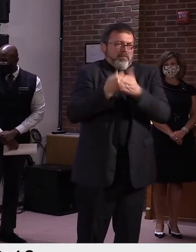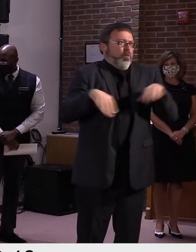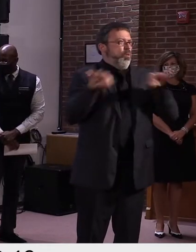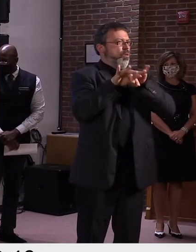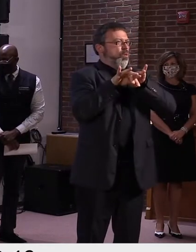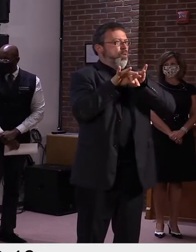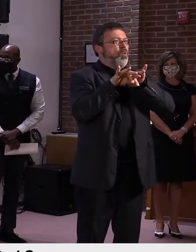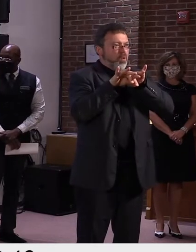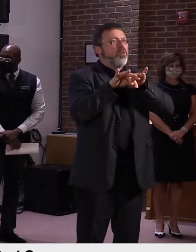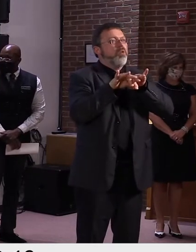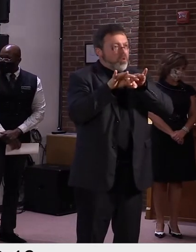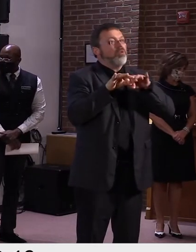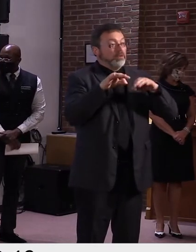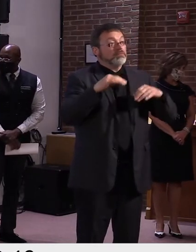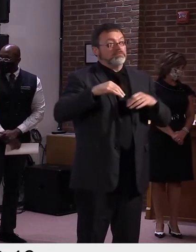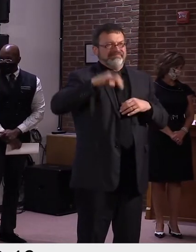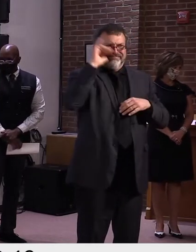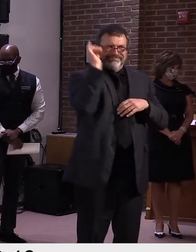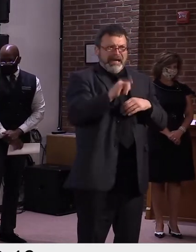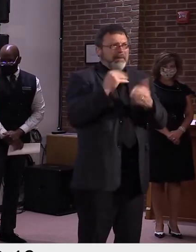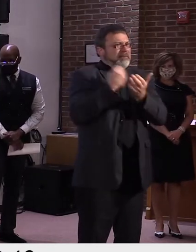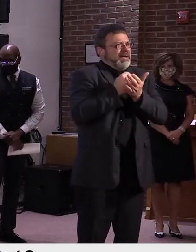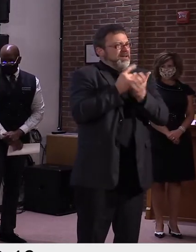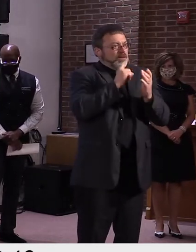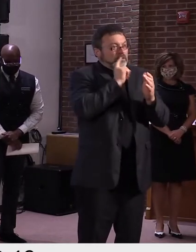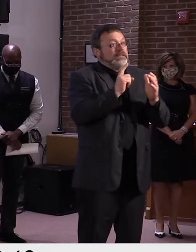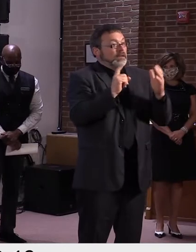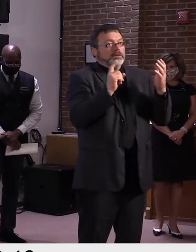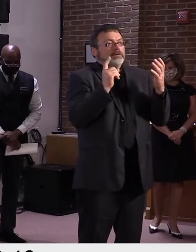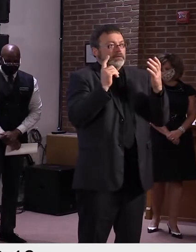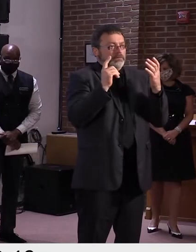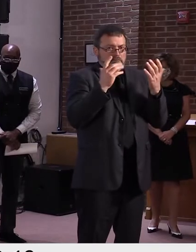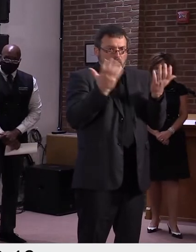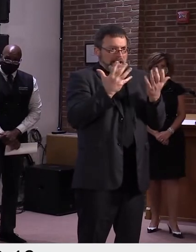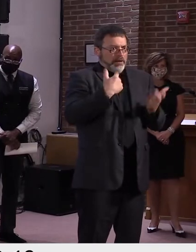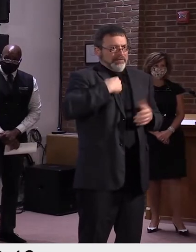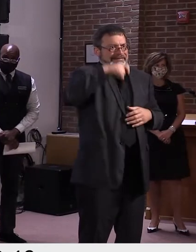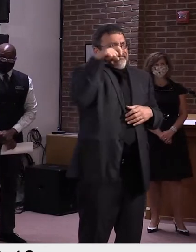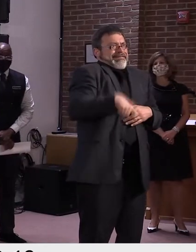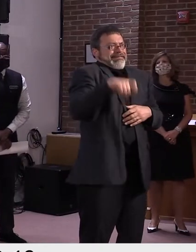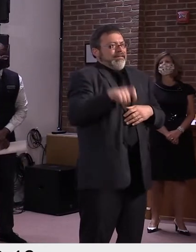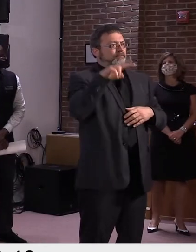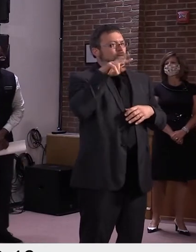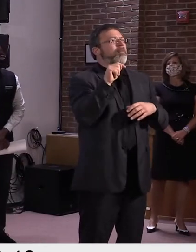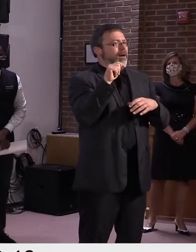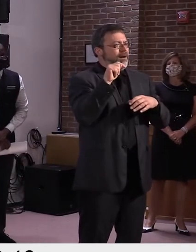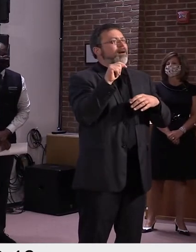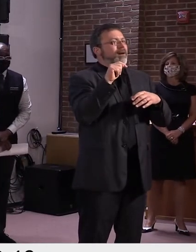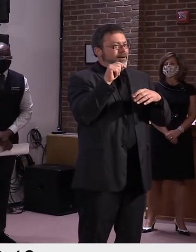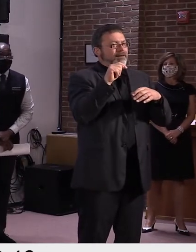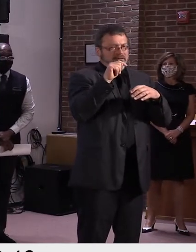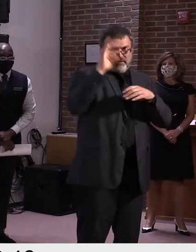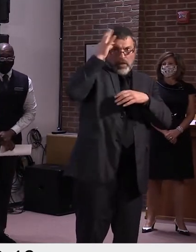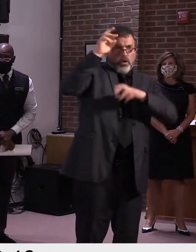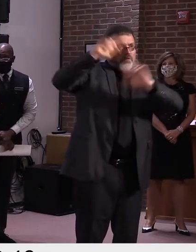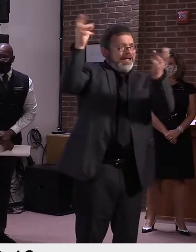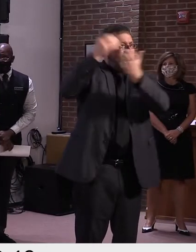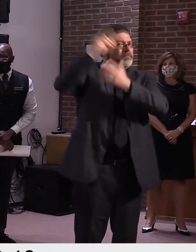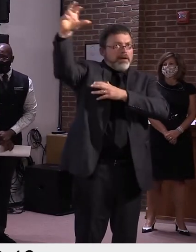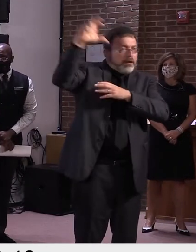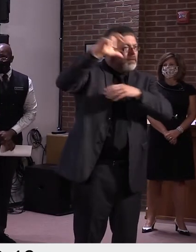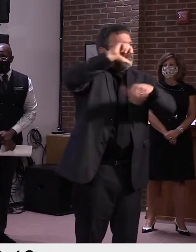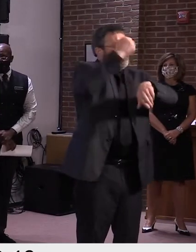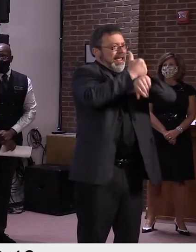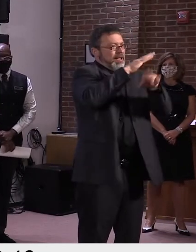what Vermonters are putting in. But as we face a global pandemic and the economic crisis that's followed, making sure we